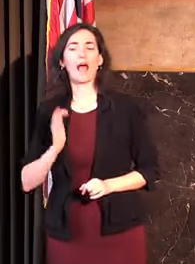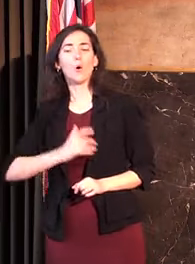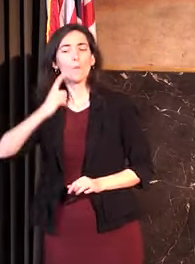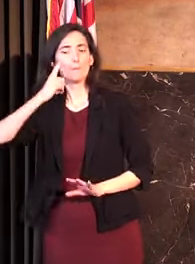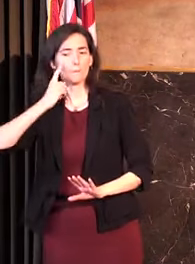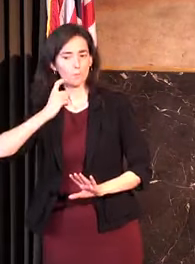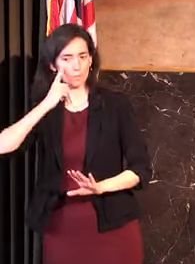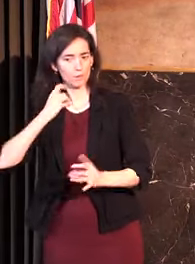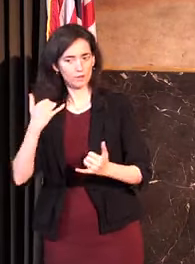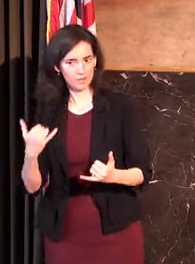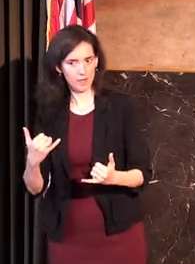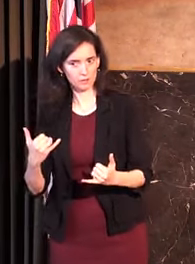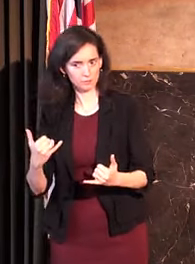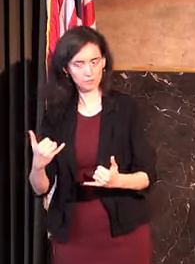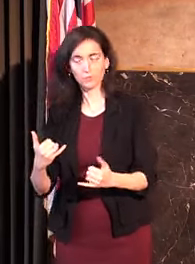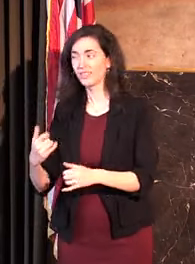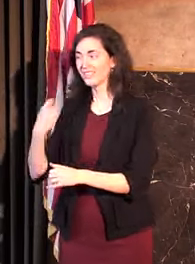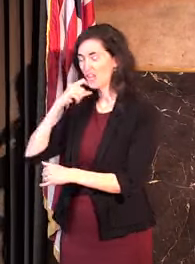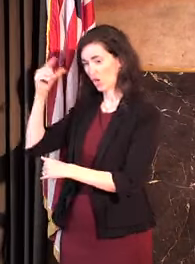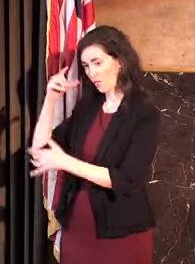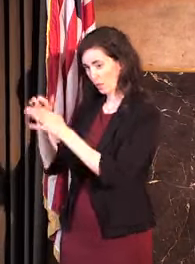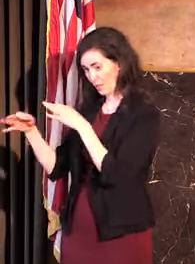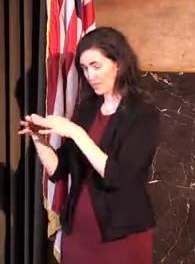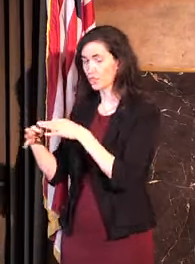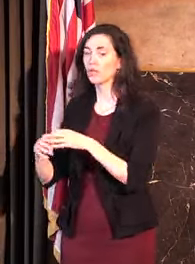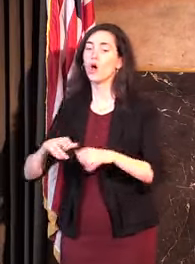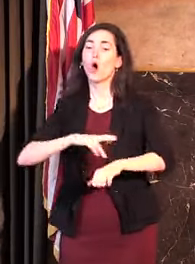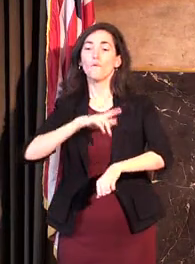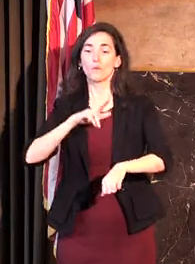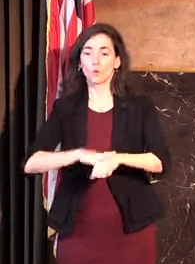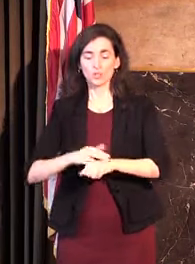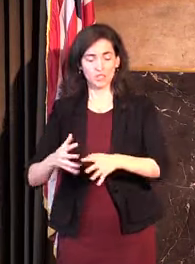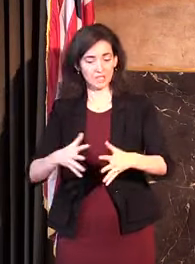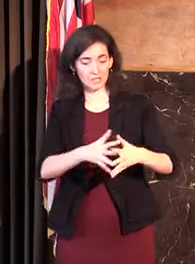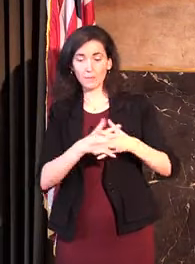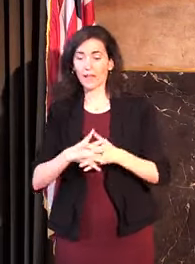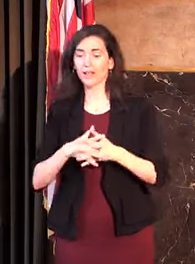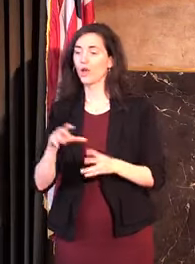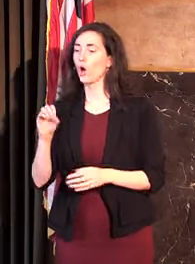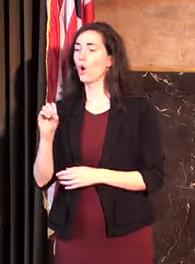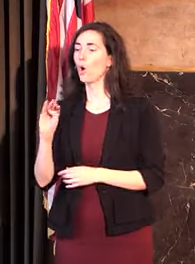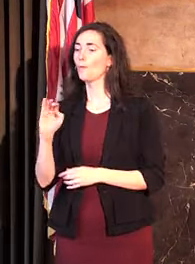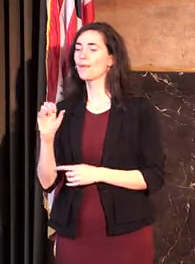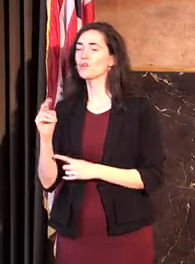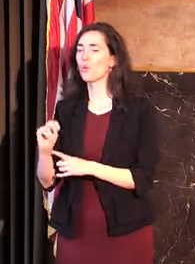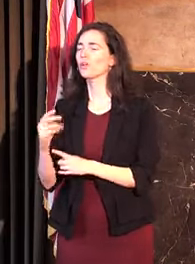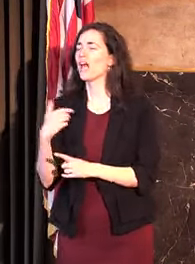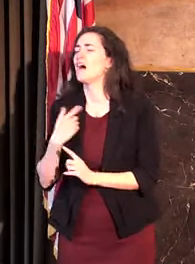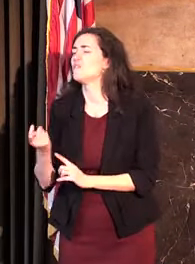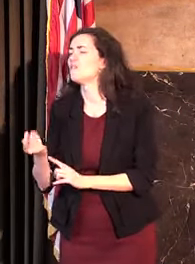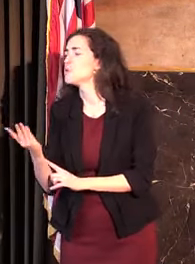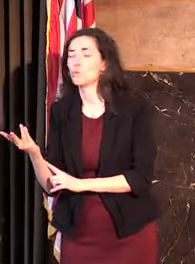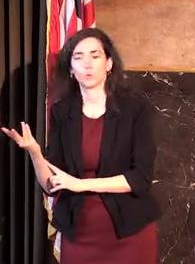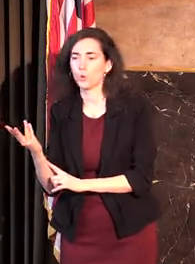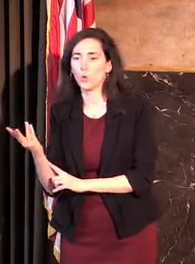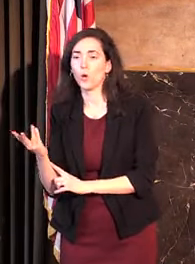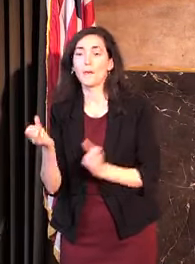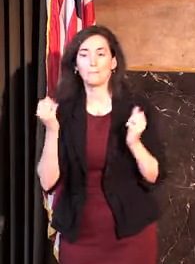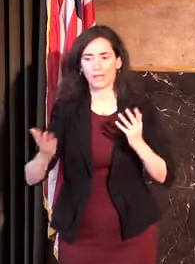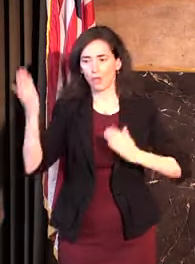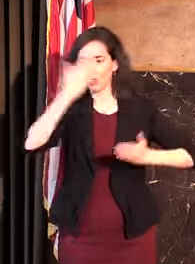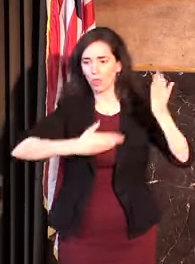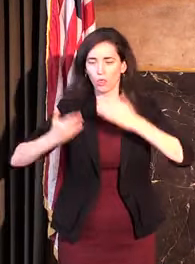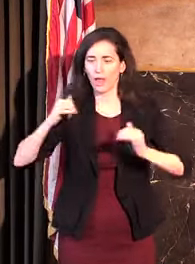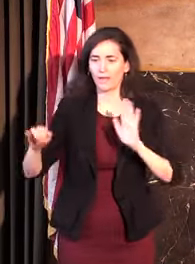of course, Omicron is in the U.S. in larger numbers than the handful of cases that have been